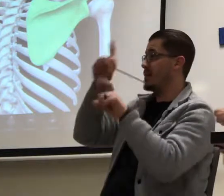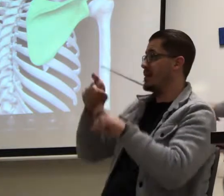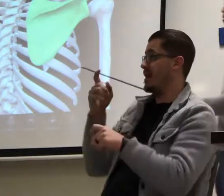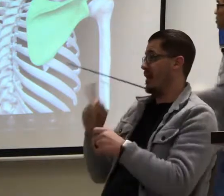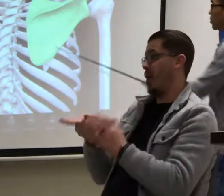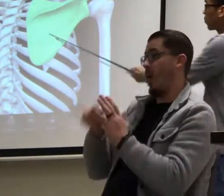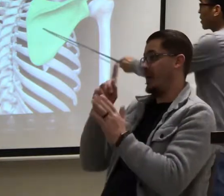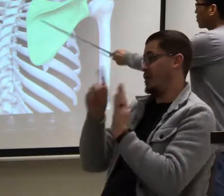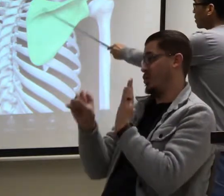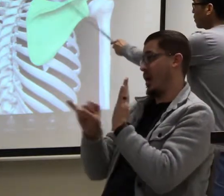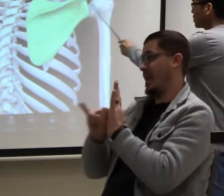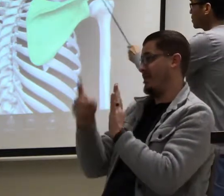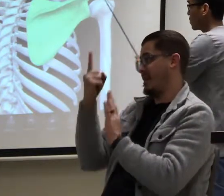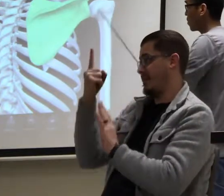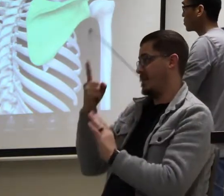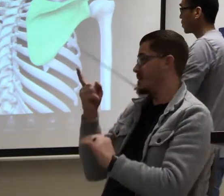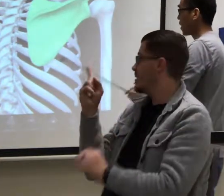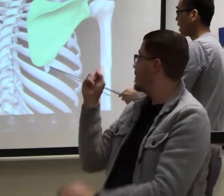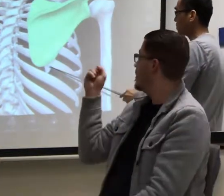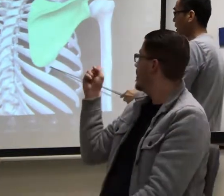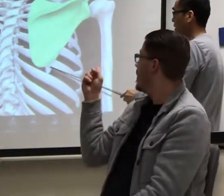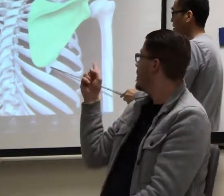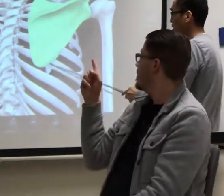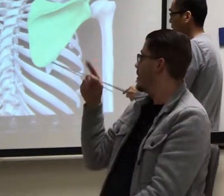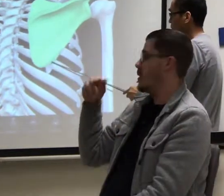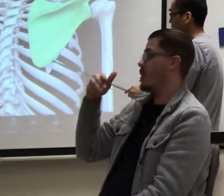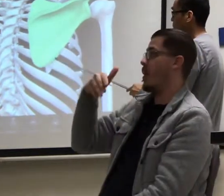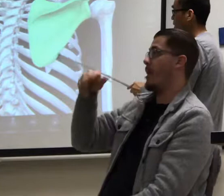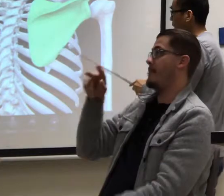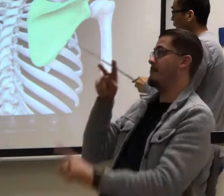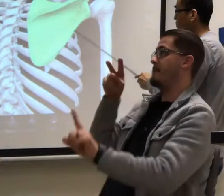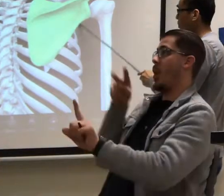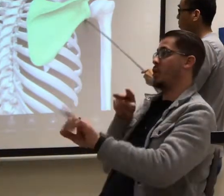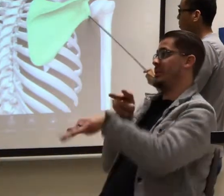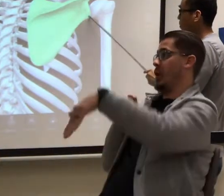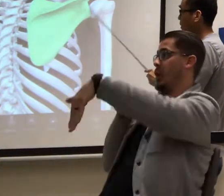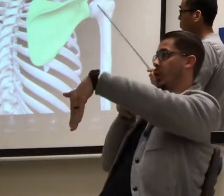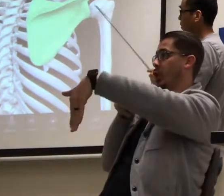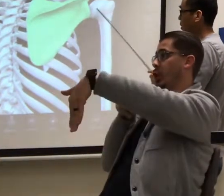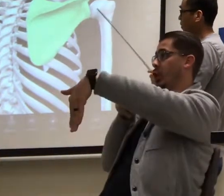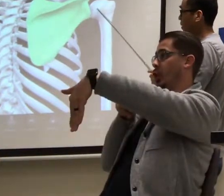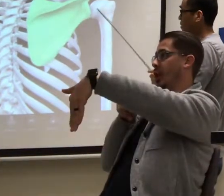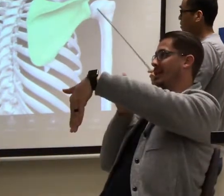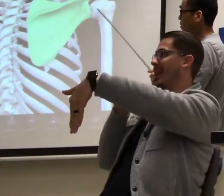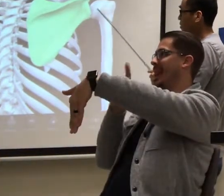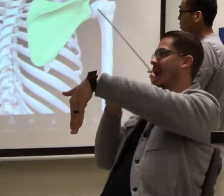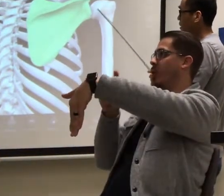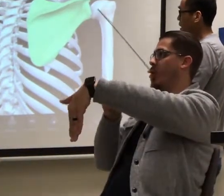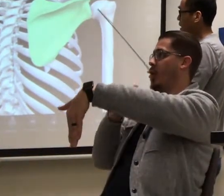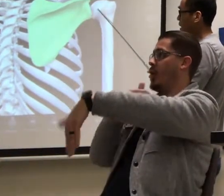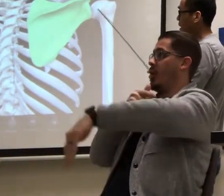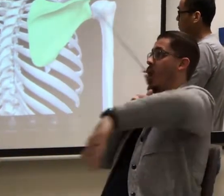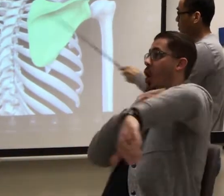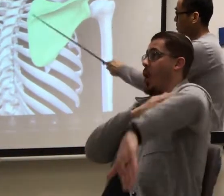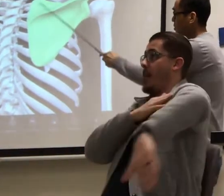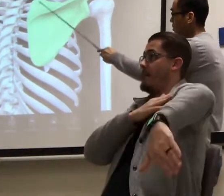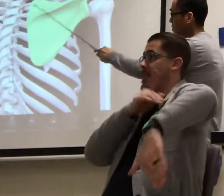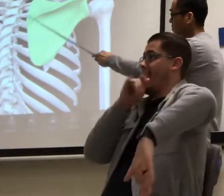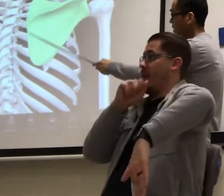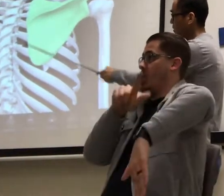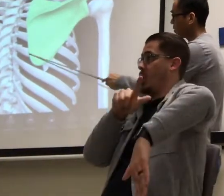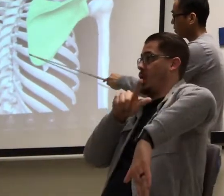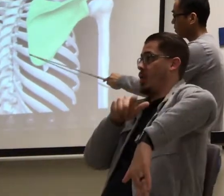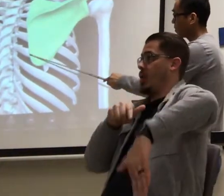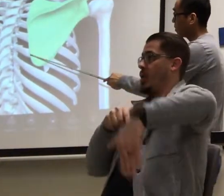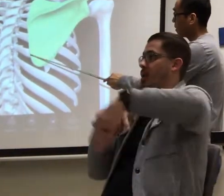something. So to orient yourself, this is the posterior aspect. Well, that will be lateral, and where the arm is. This